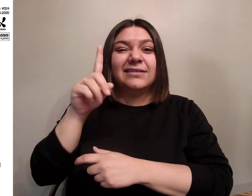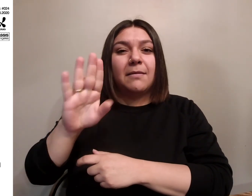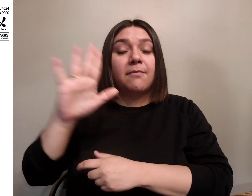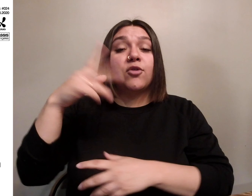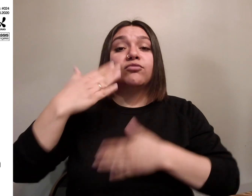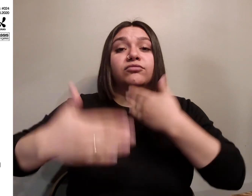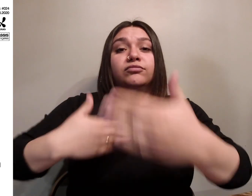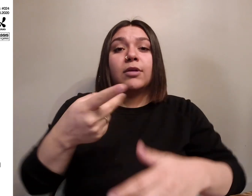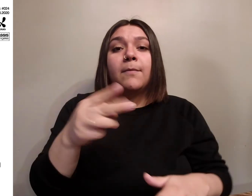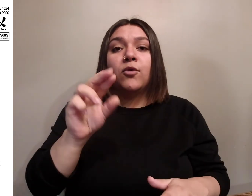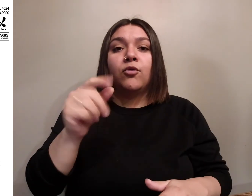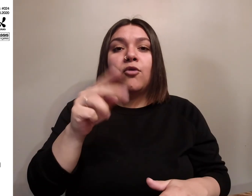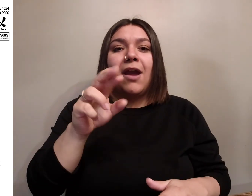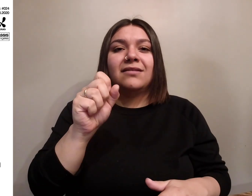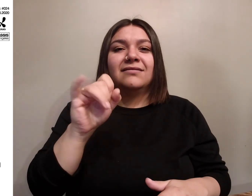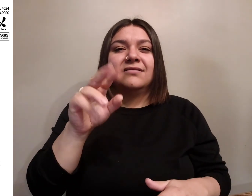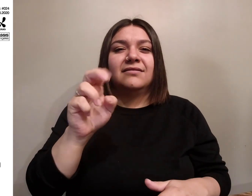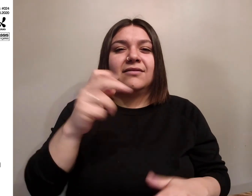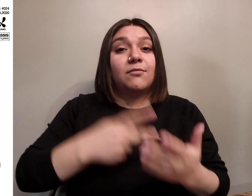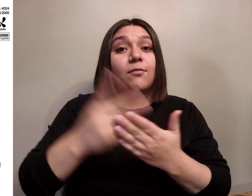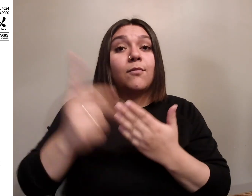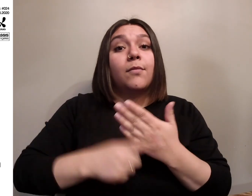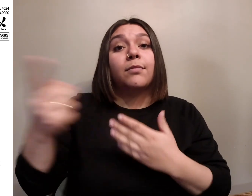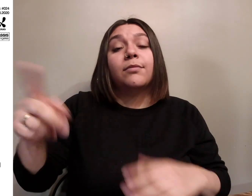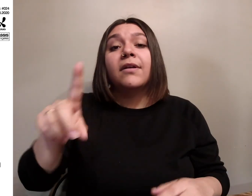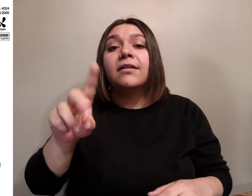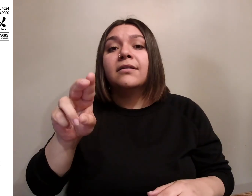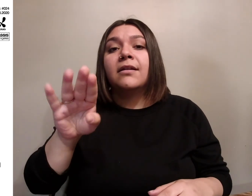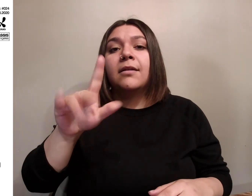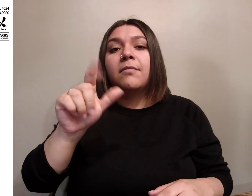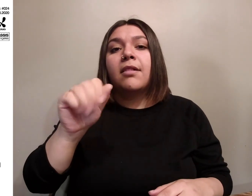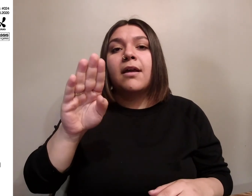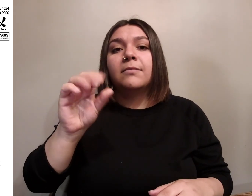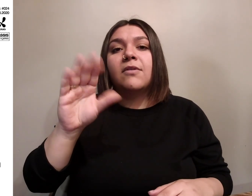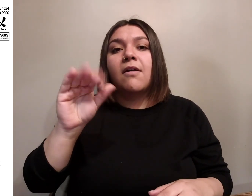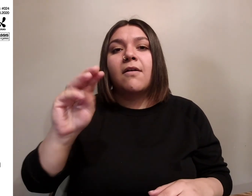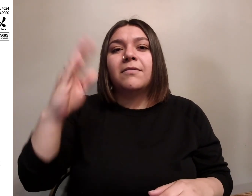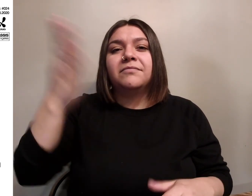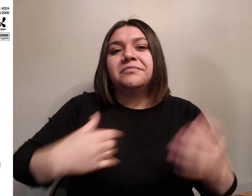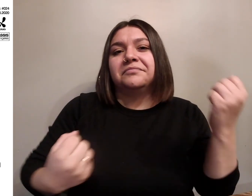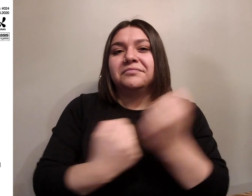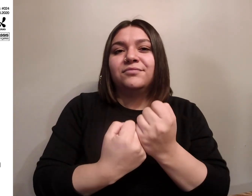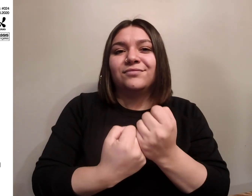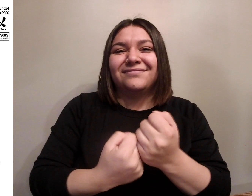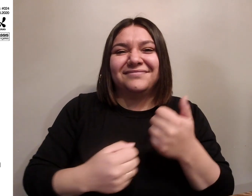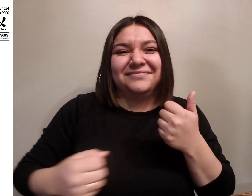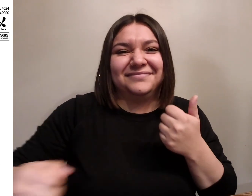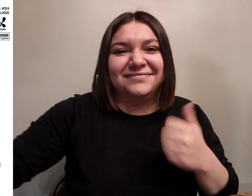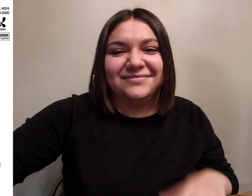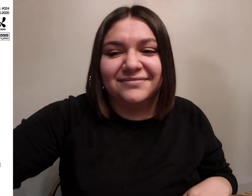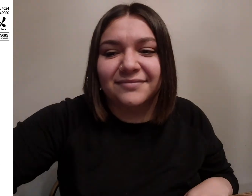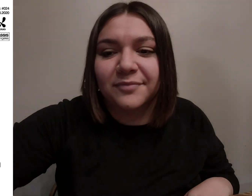To support this show and Dublab's progressive programming, go to dublab.com/support.